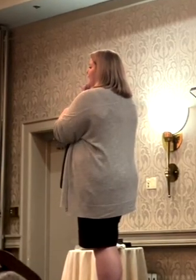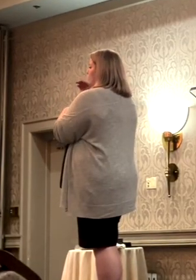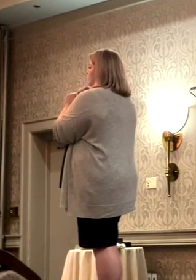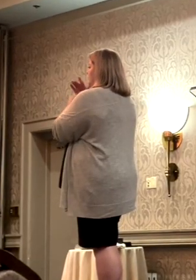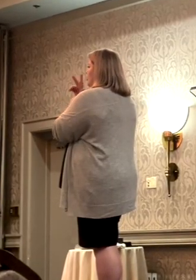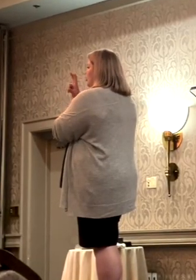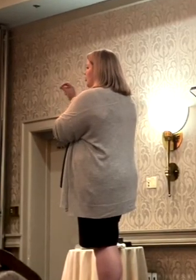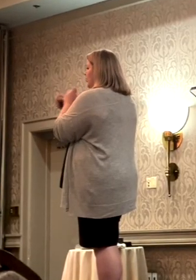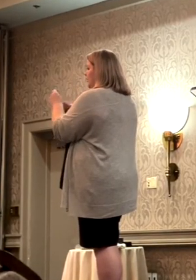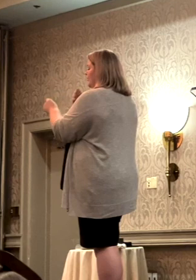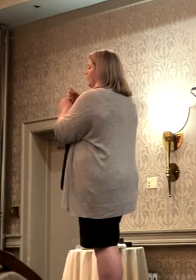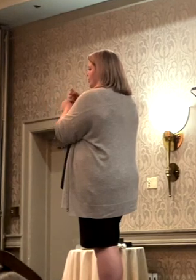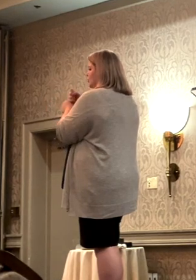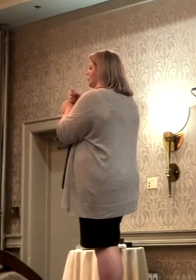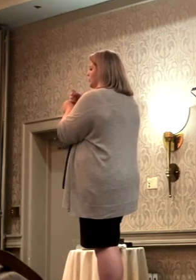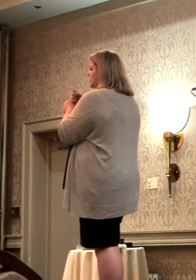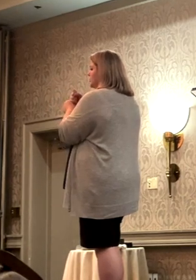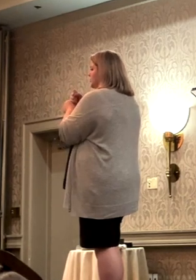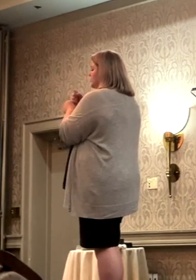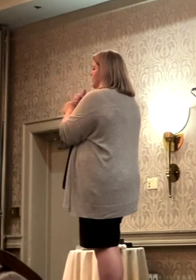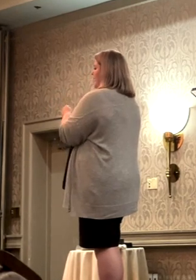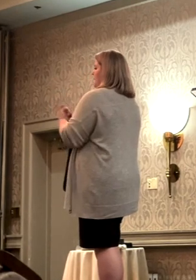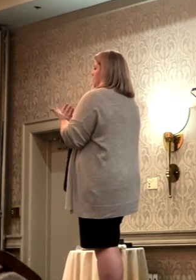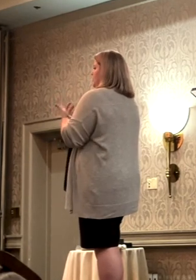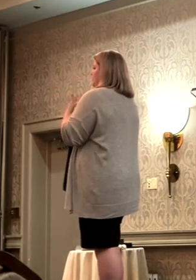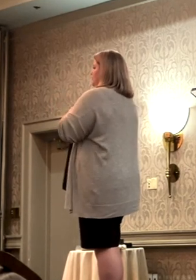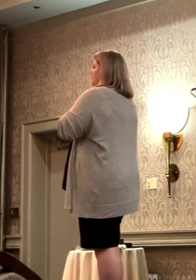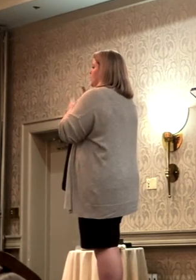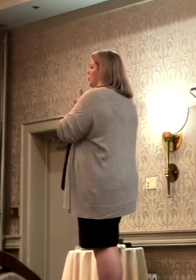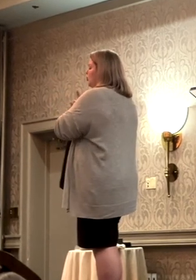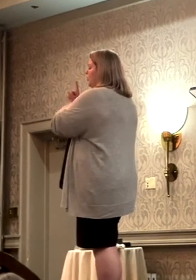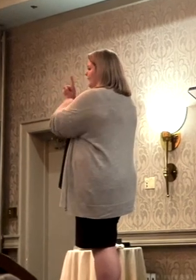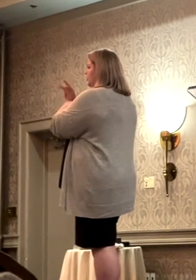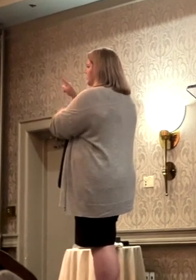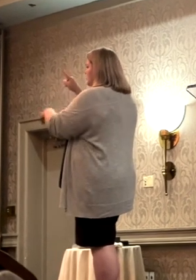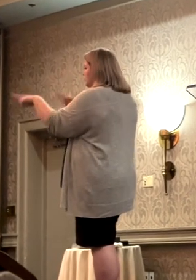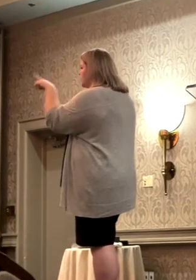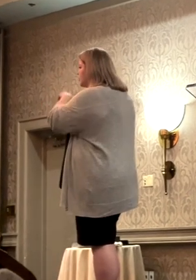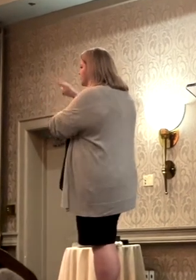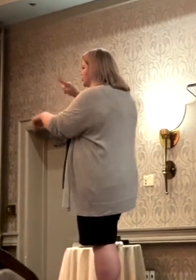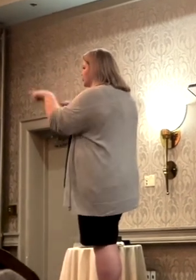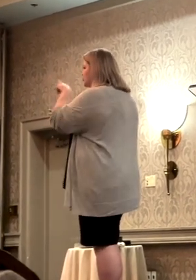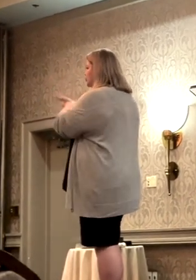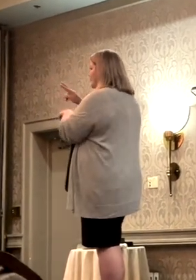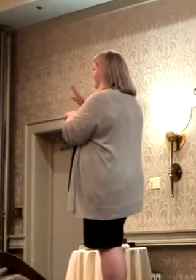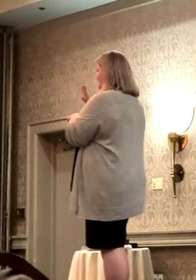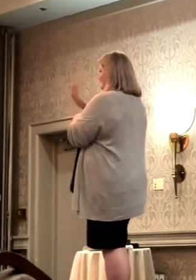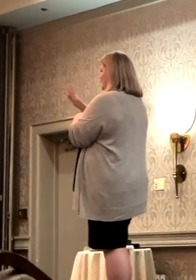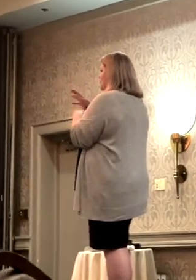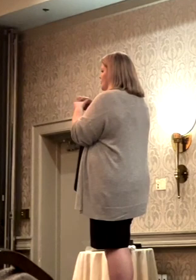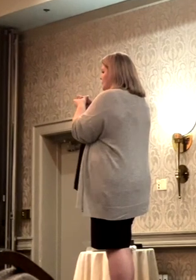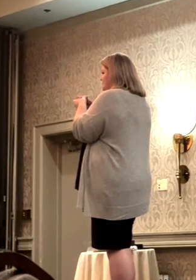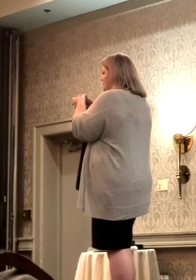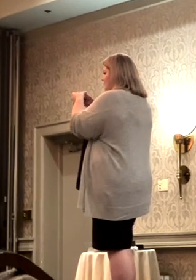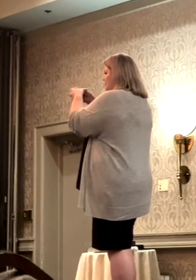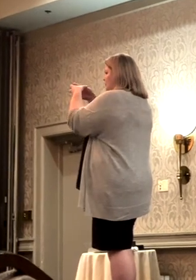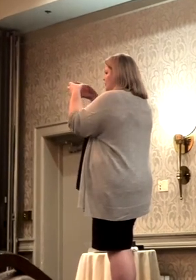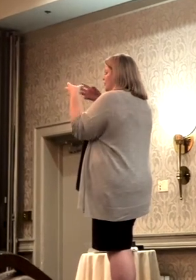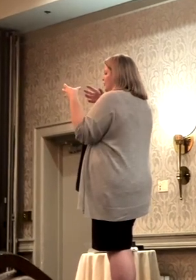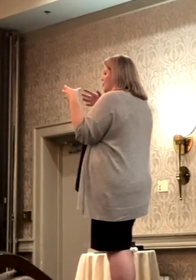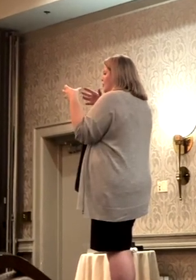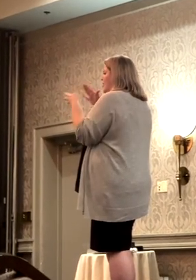now, I have had the privilege of observing the evolution of this